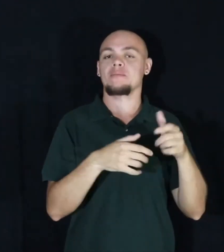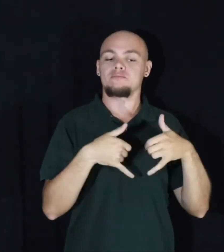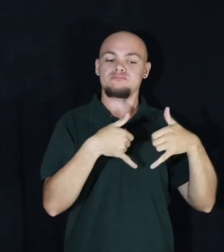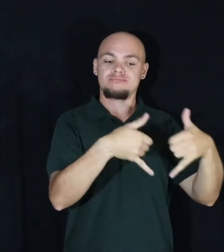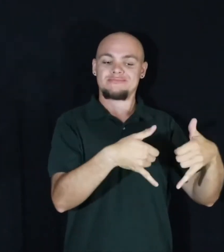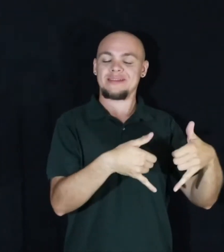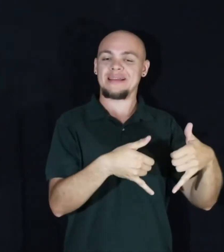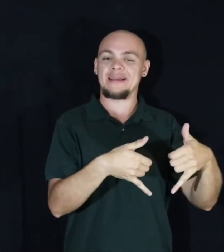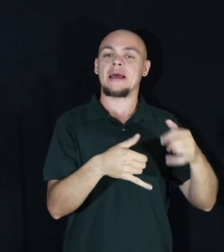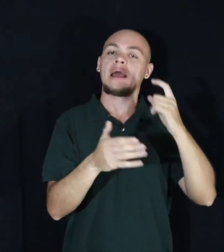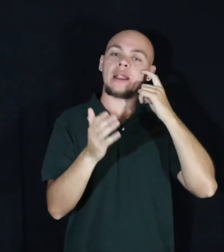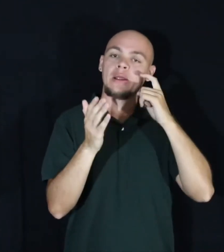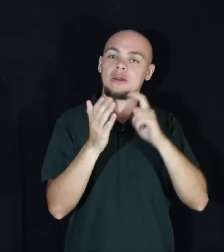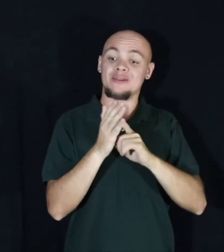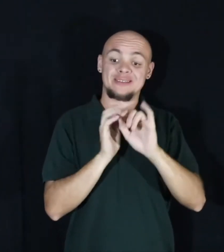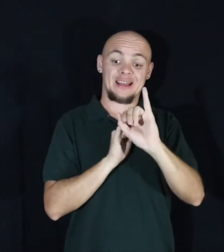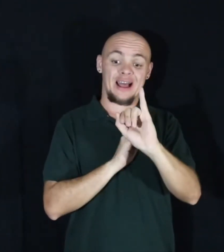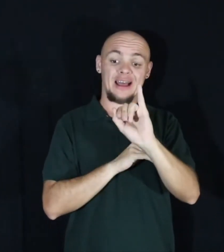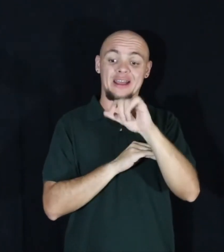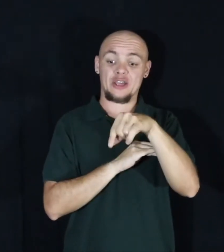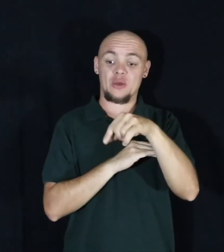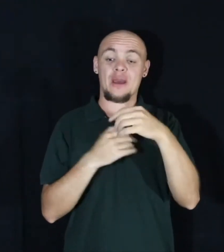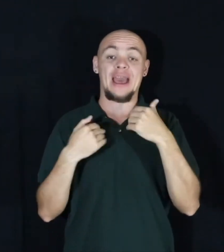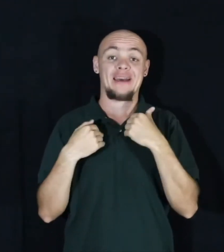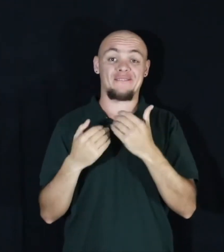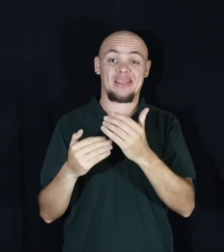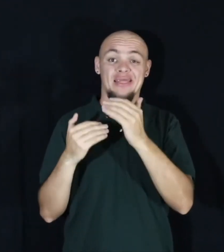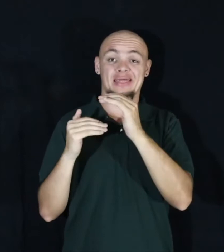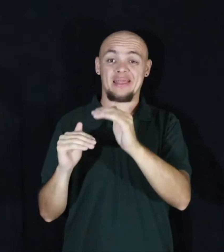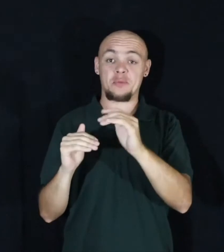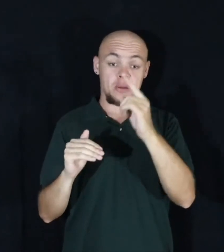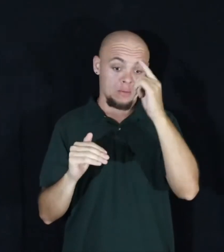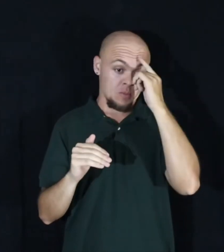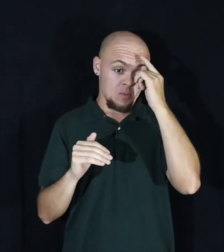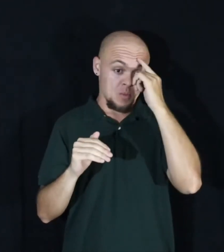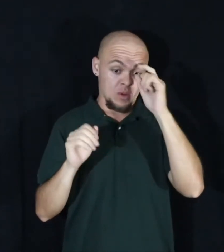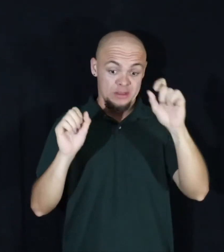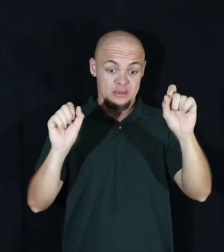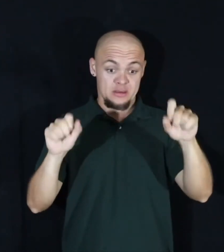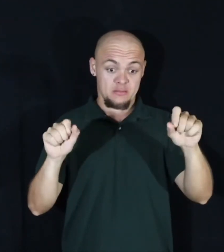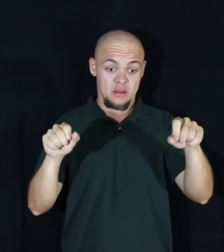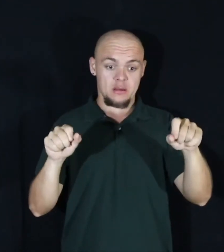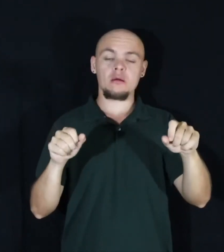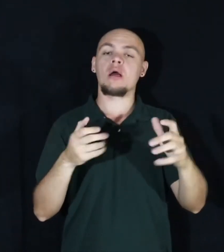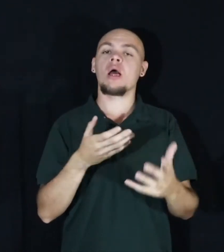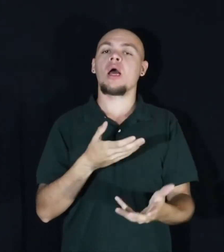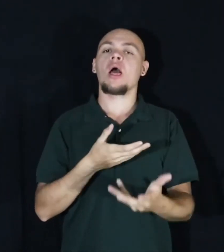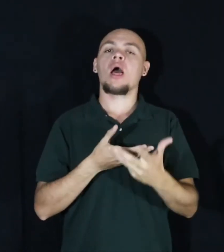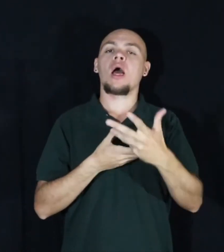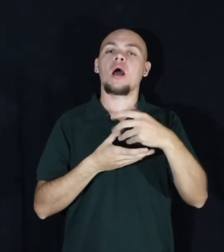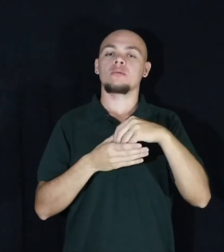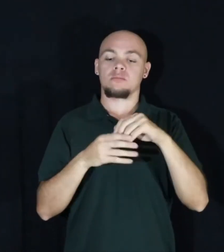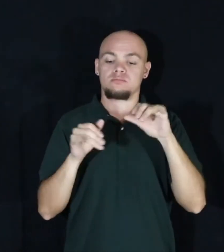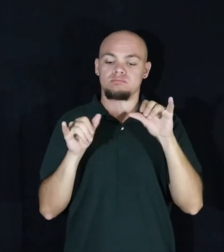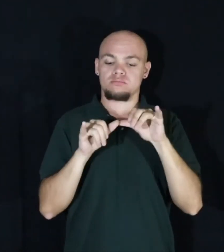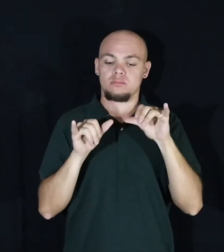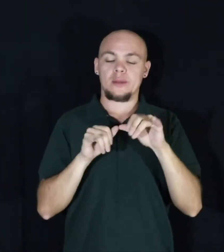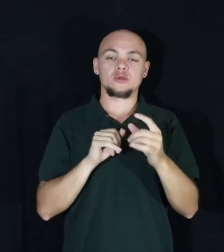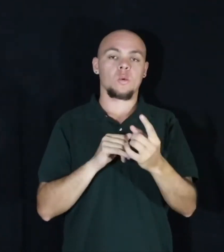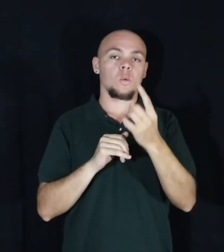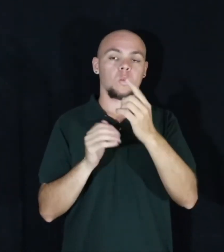many limitations to an IQ, and that the brain's capabilities cannot be measured by a single